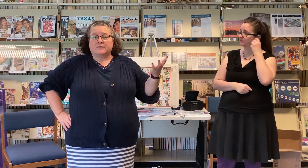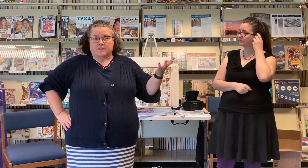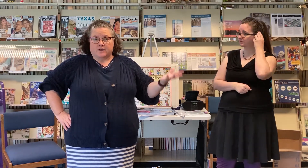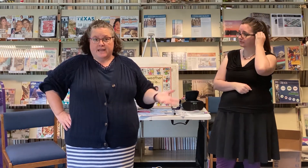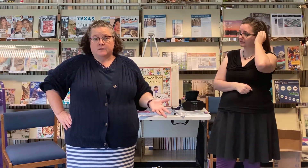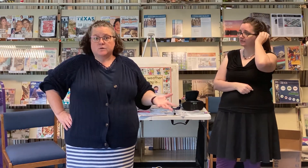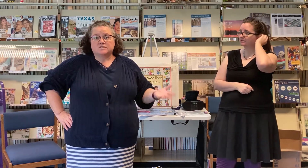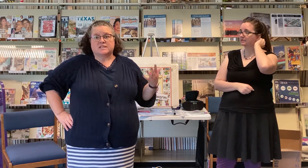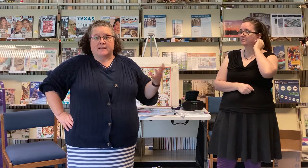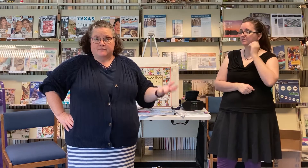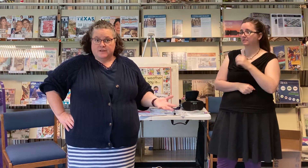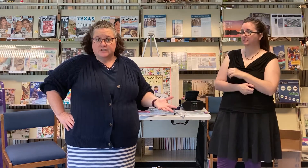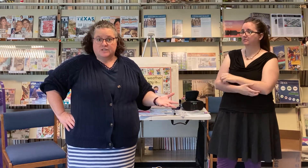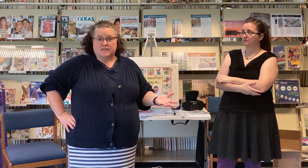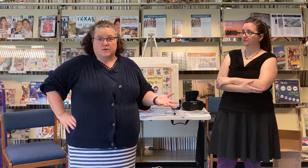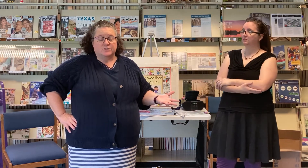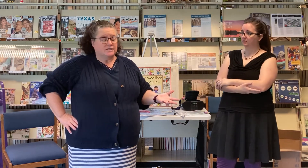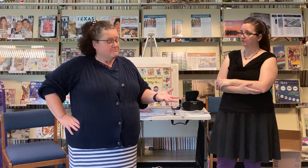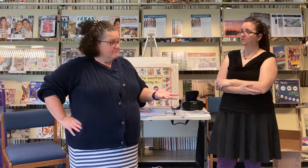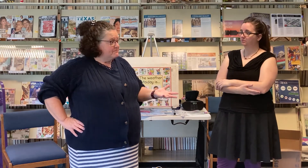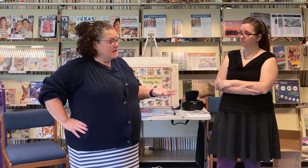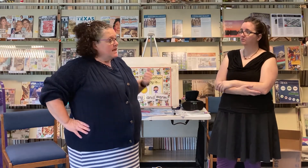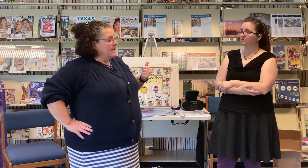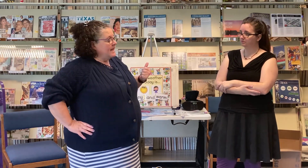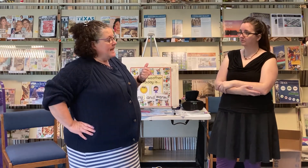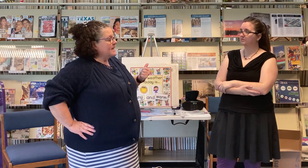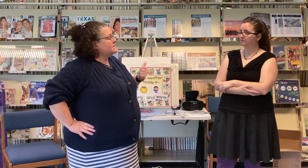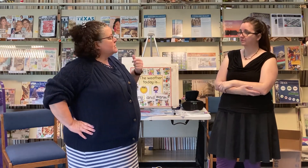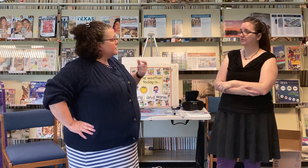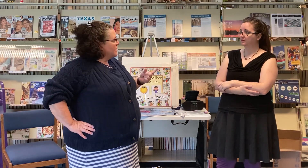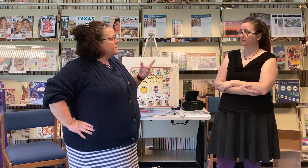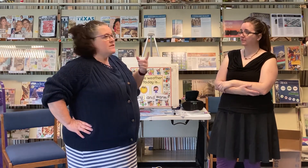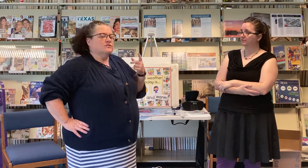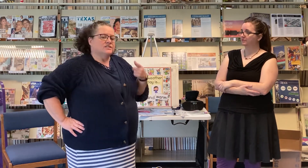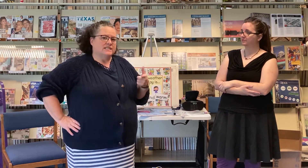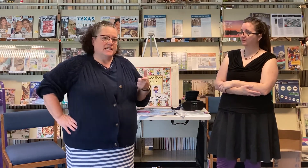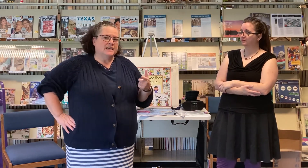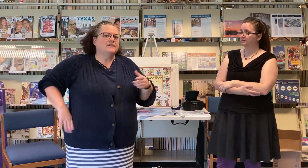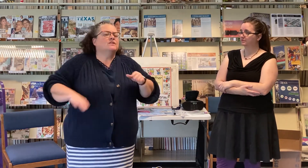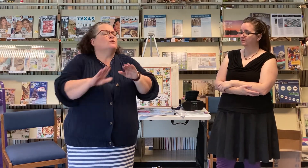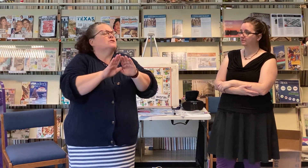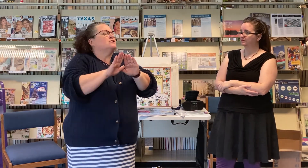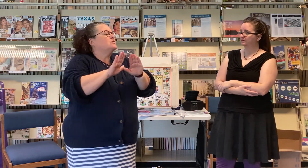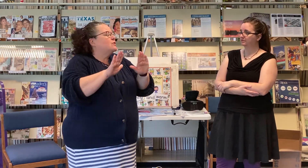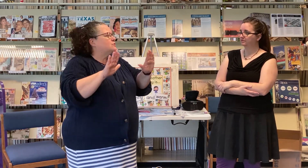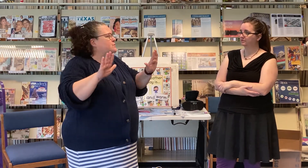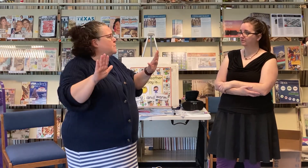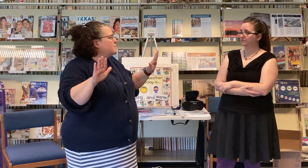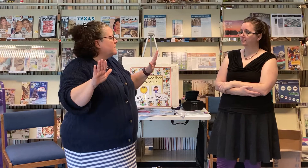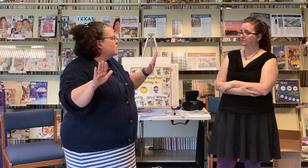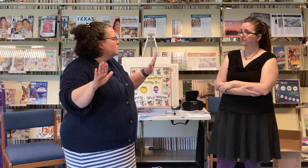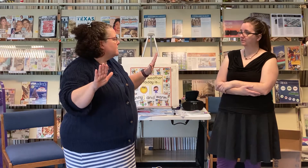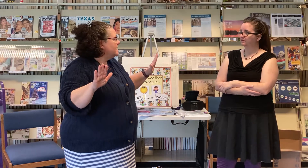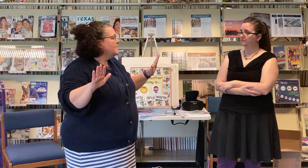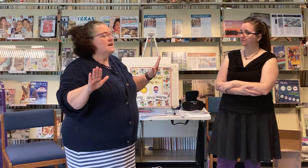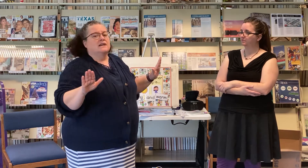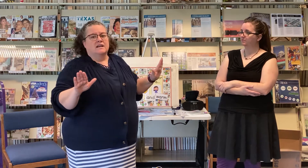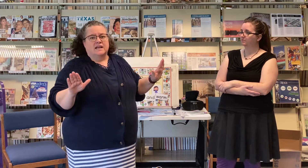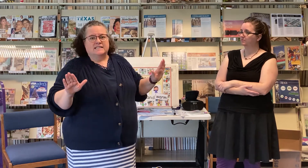other animals and fish in the ocean. Mm-hmm. And did you know that their skin, even though it looks so smooth and cool looking... Mm-hmm. It